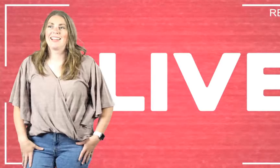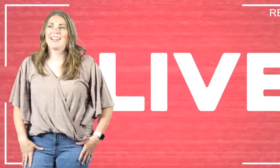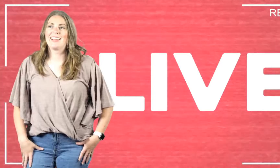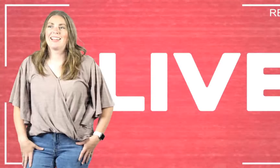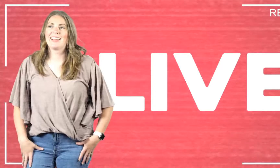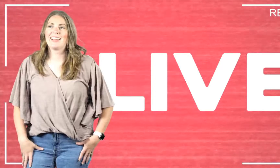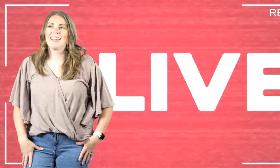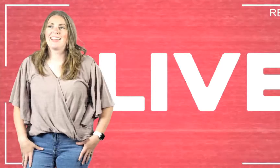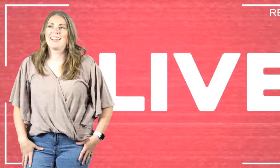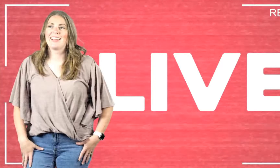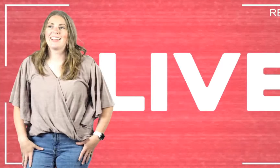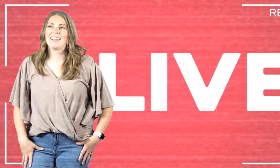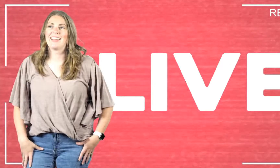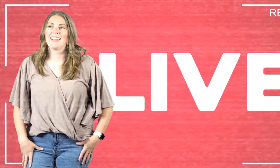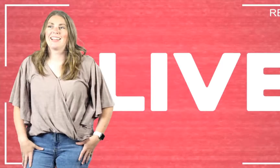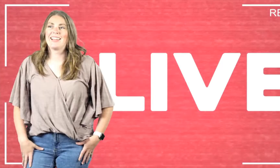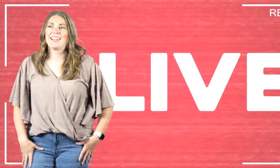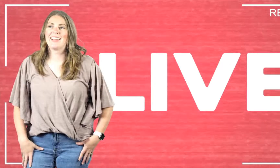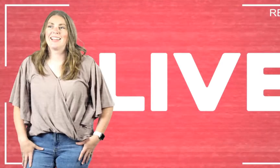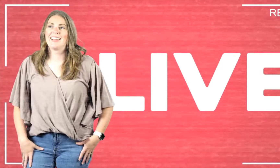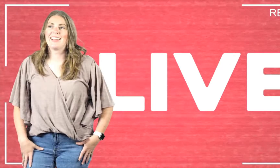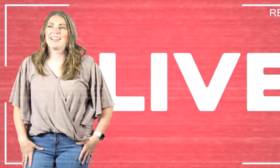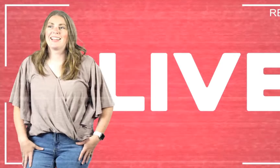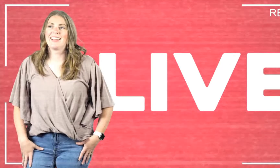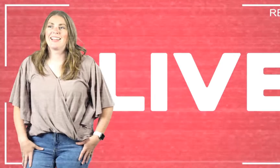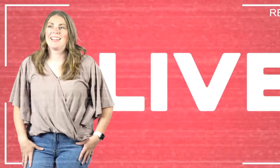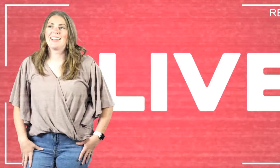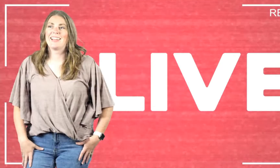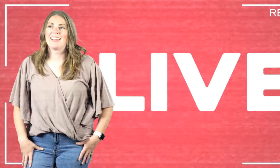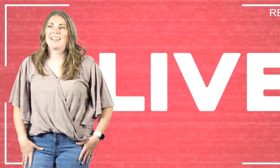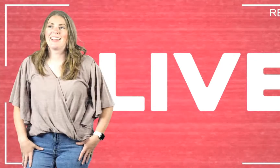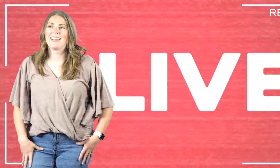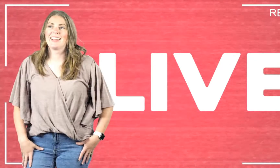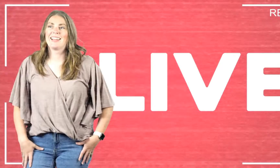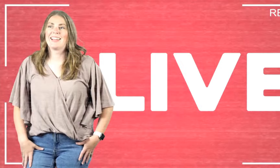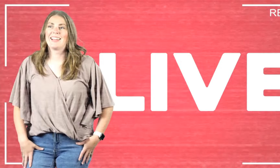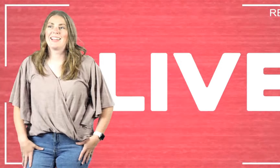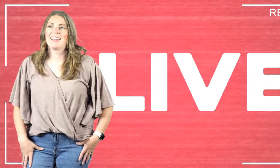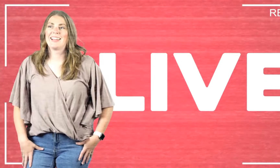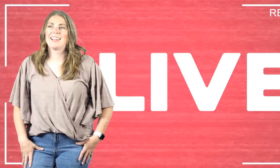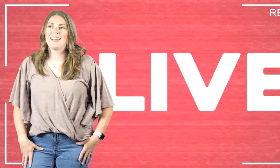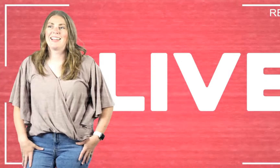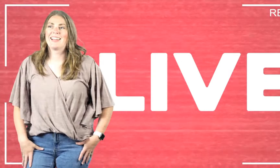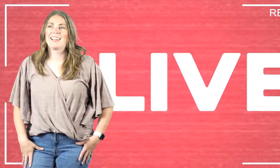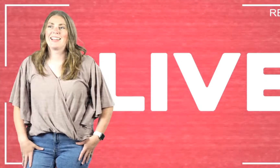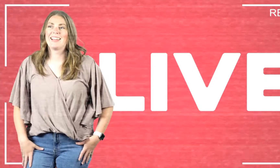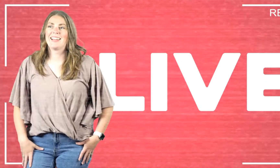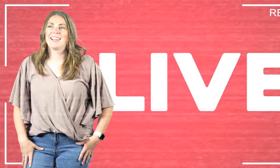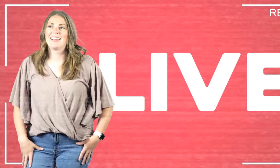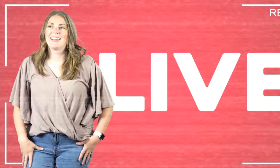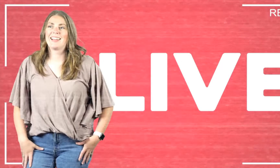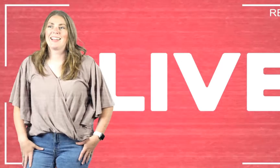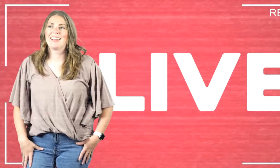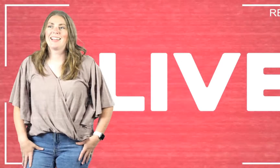What have I been waiting for? Oh, I can run, but I can't hide